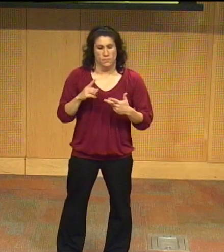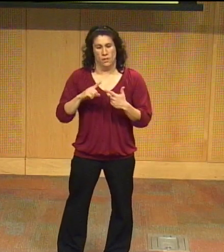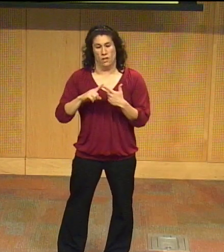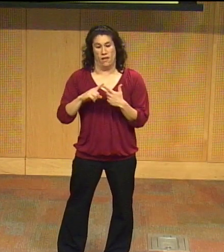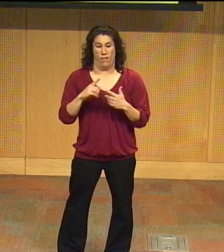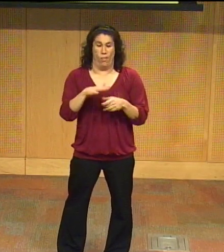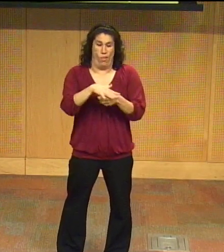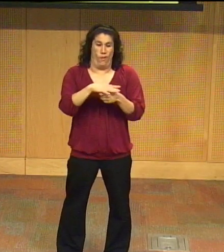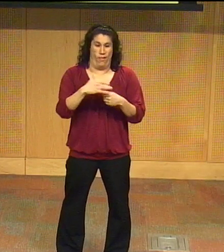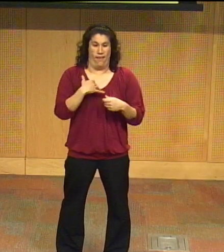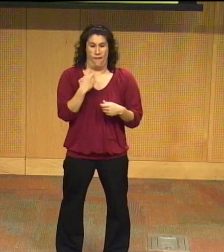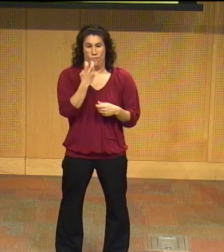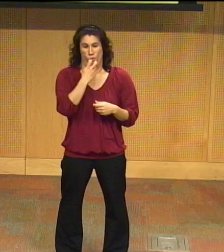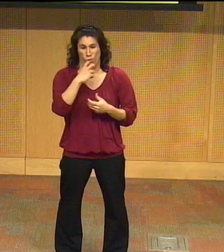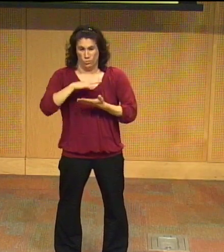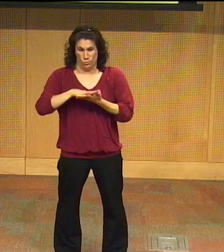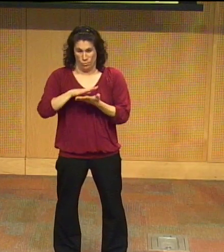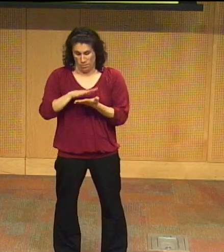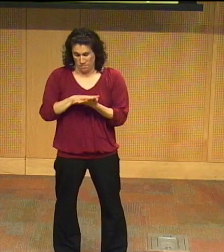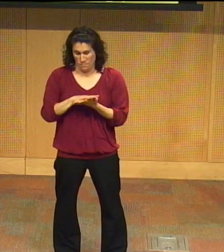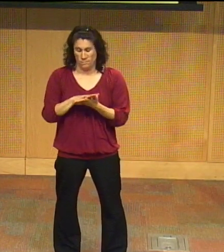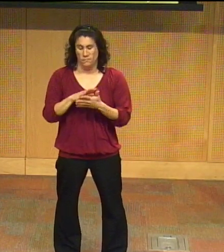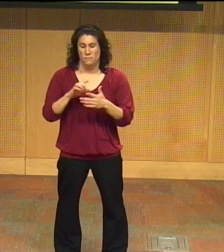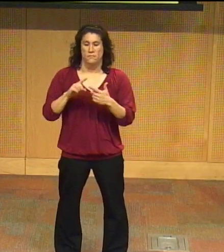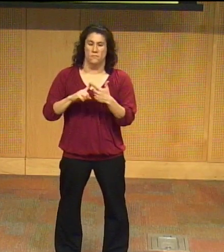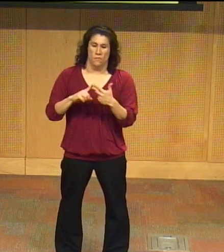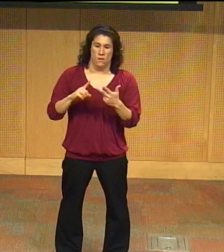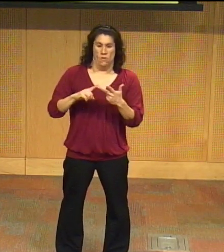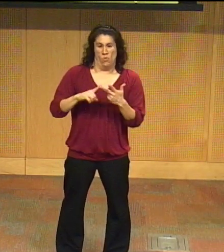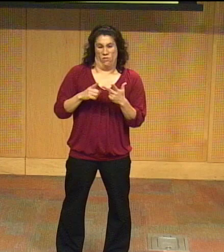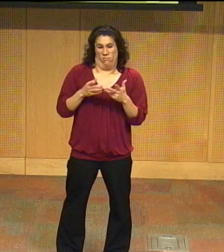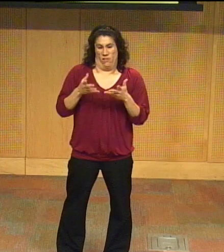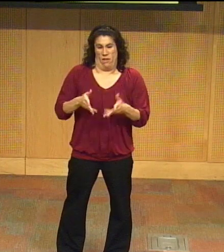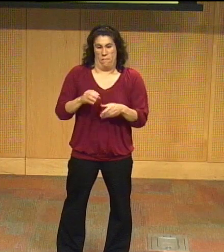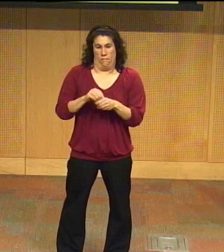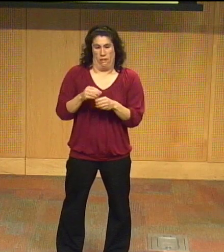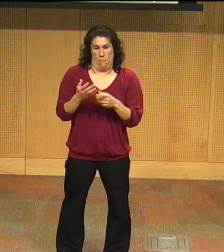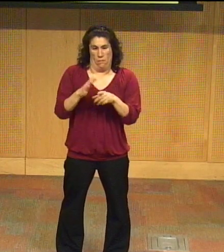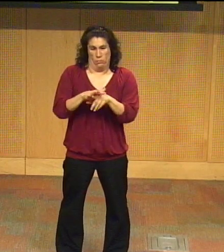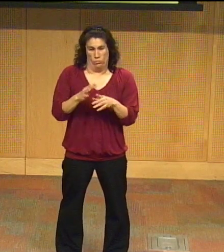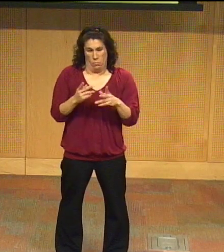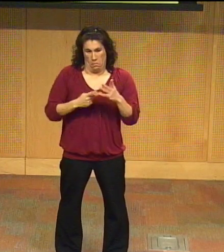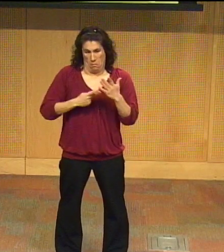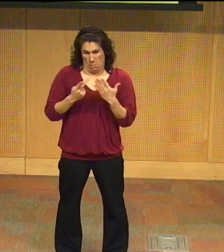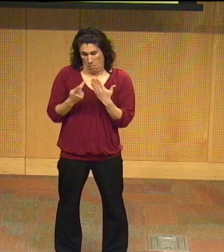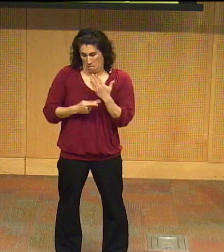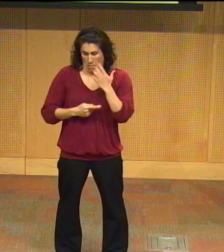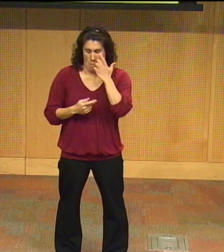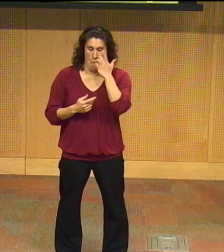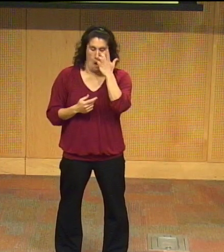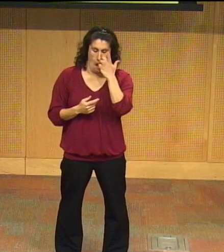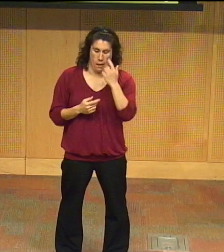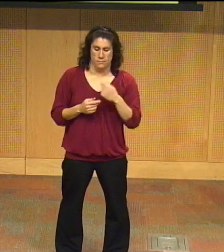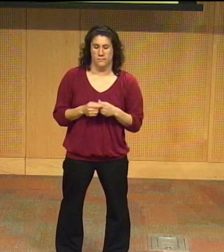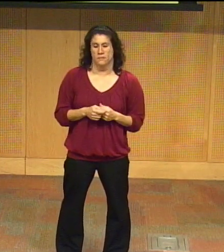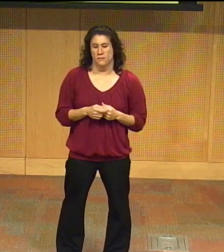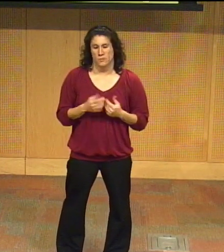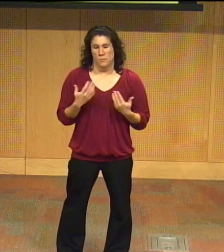3 hours from our home. There was a local speech reading oral training school near my home, and then there was a